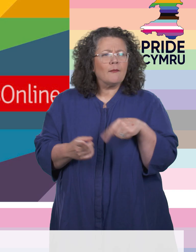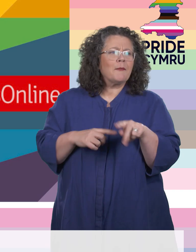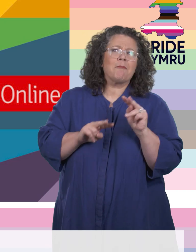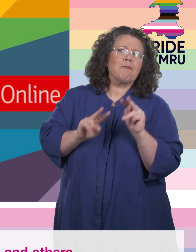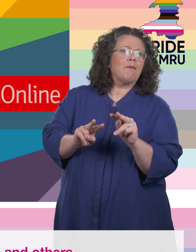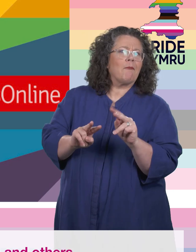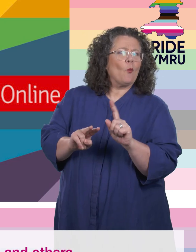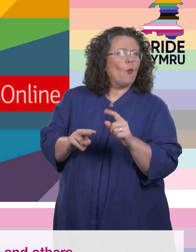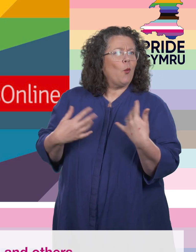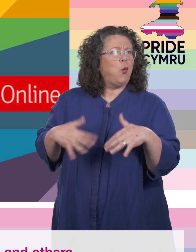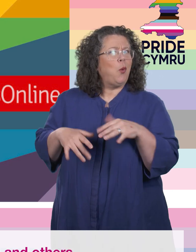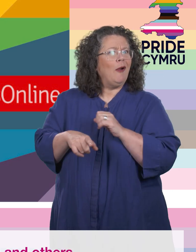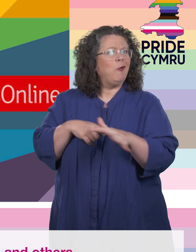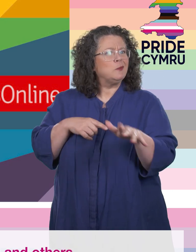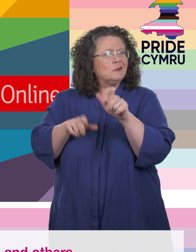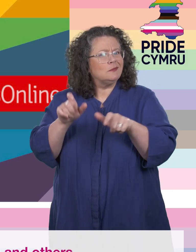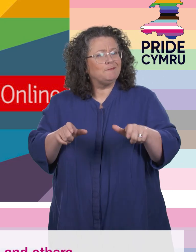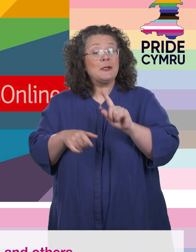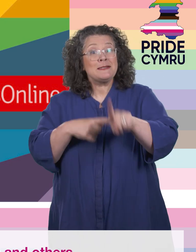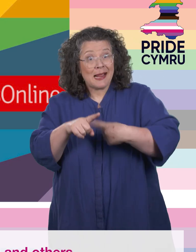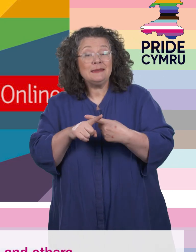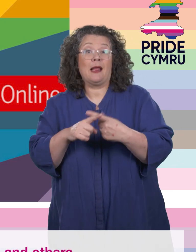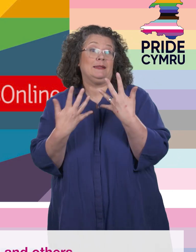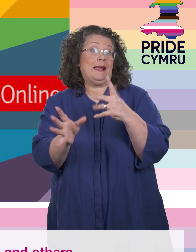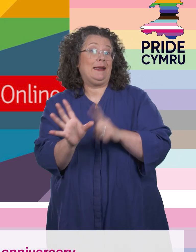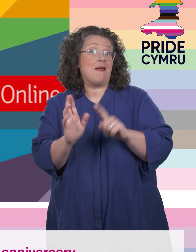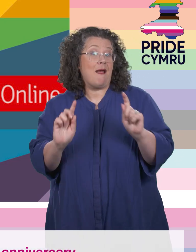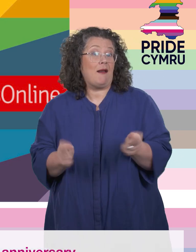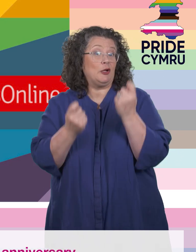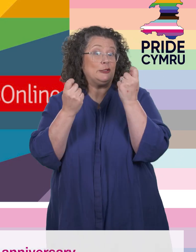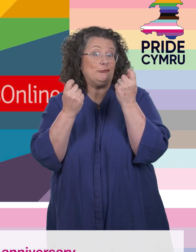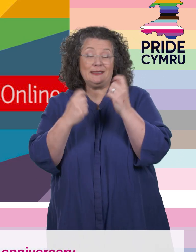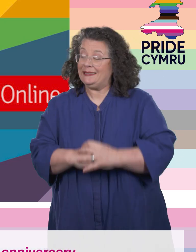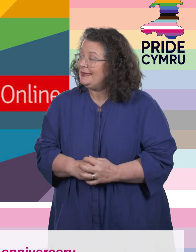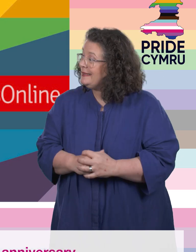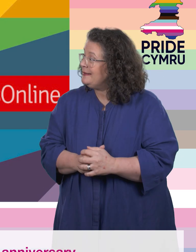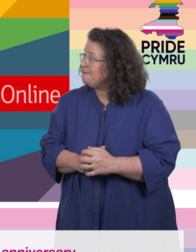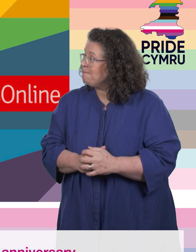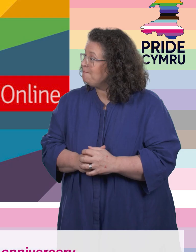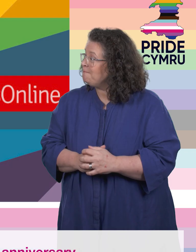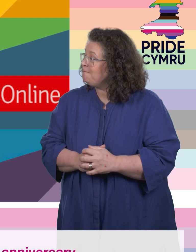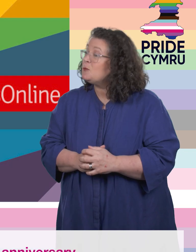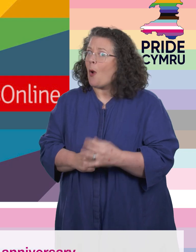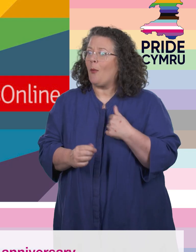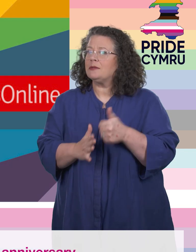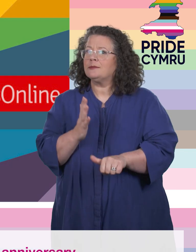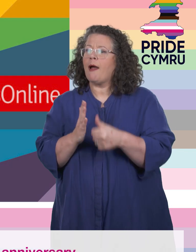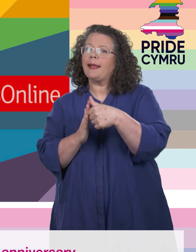40 plus sort of like people to watch and others. So next year is the 10-year anniversary.